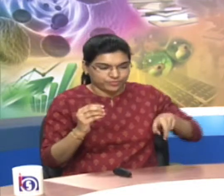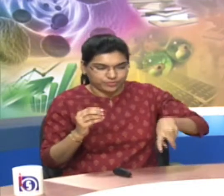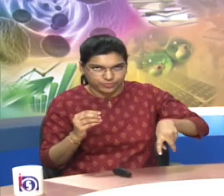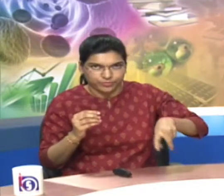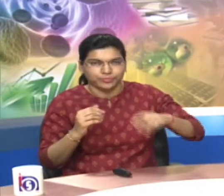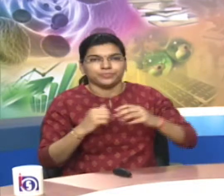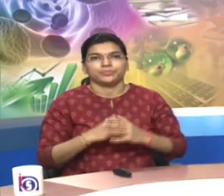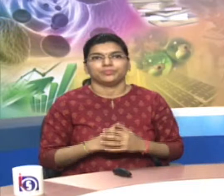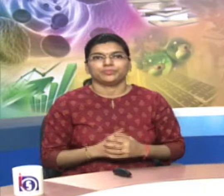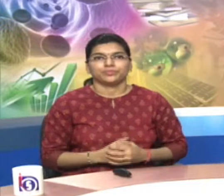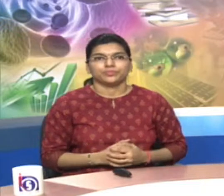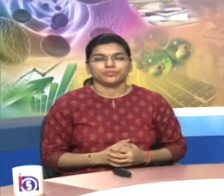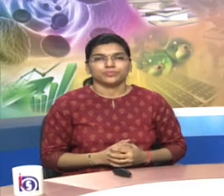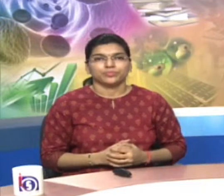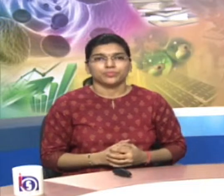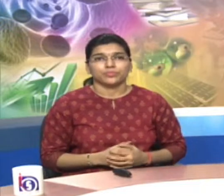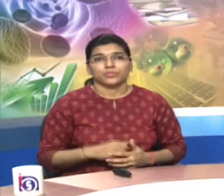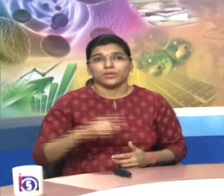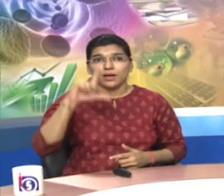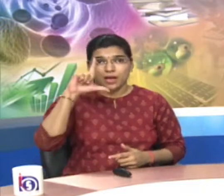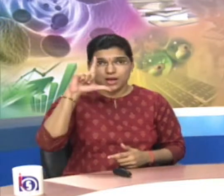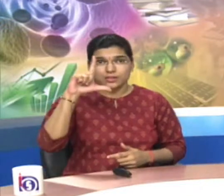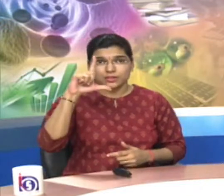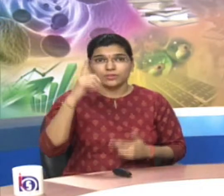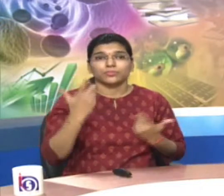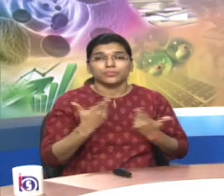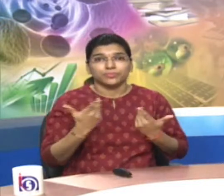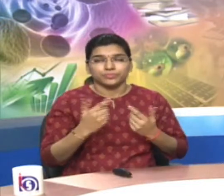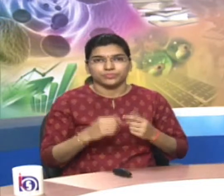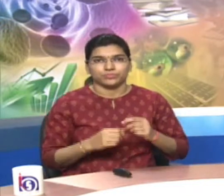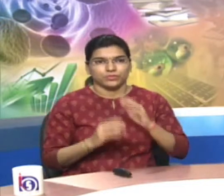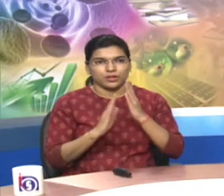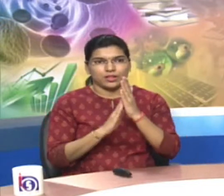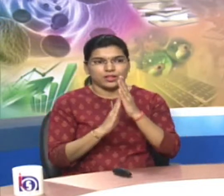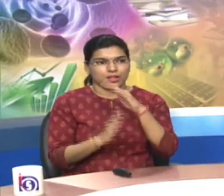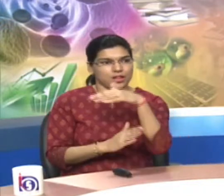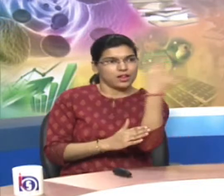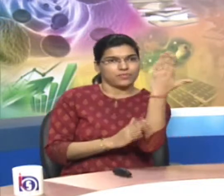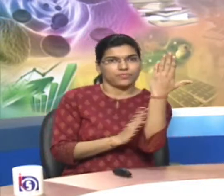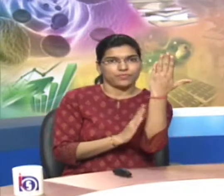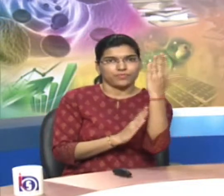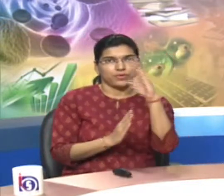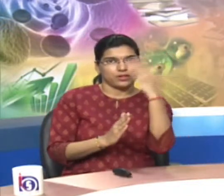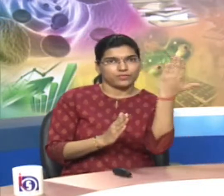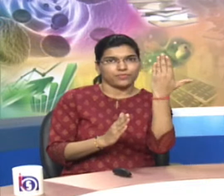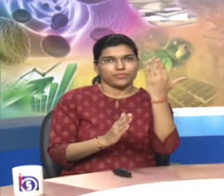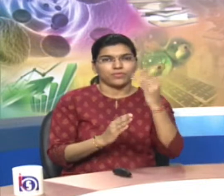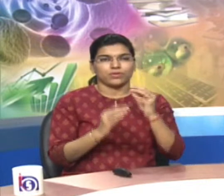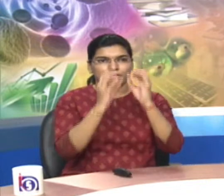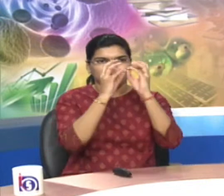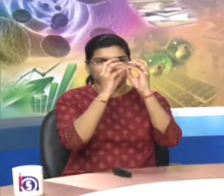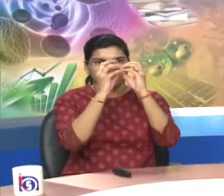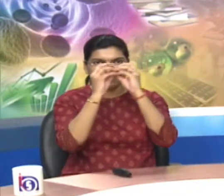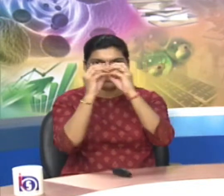to make it bold, then you can press Control plus B.